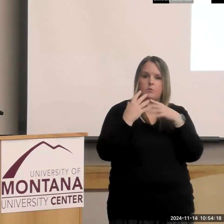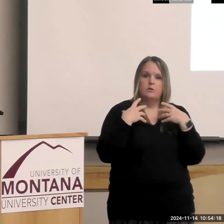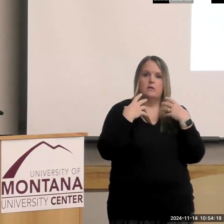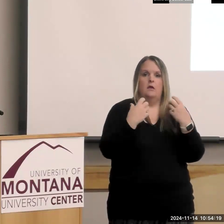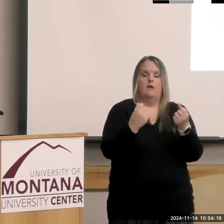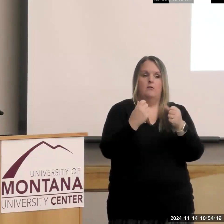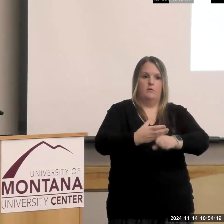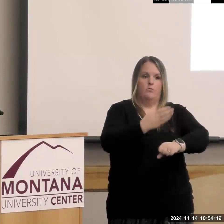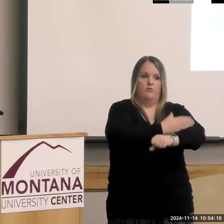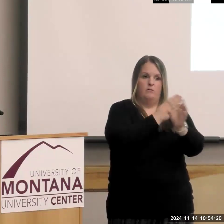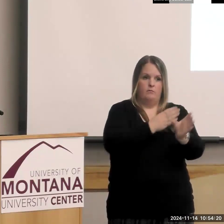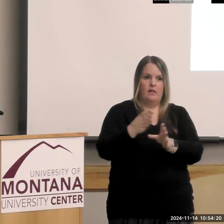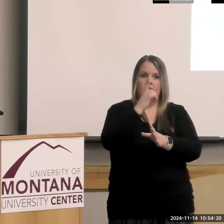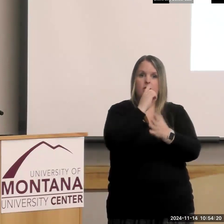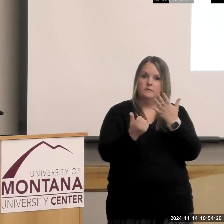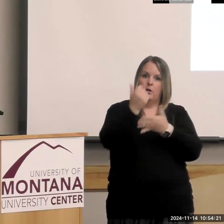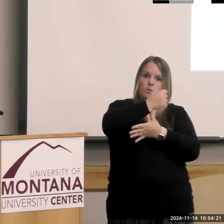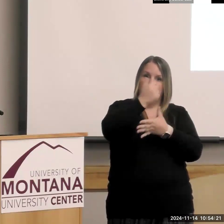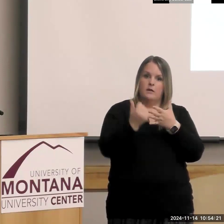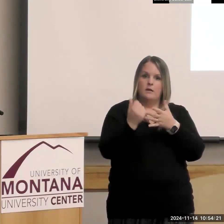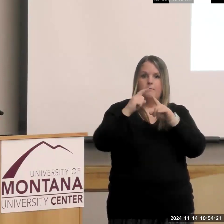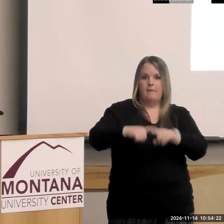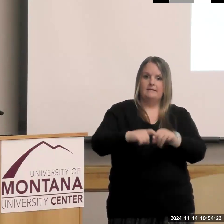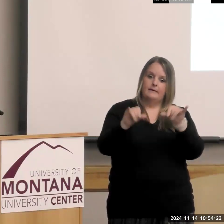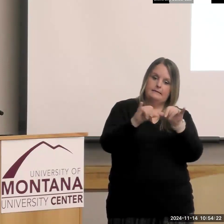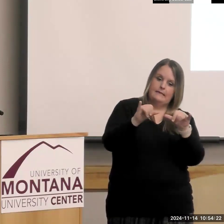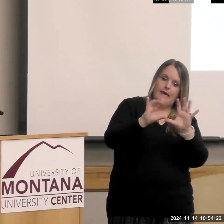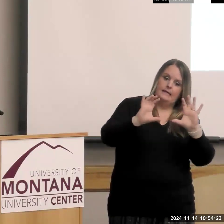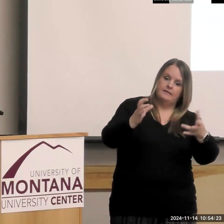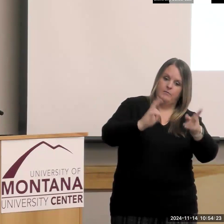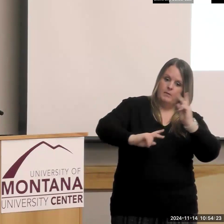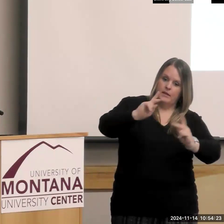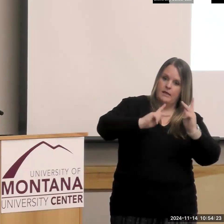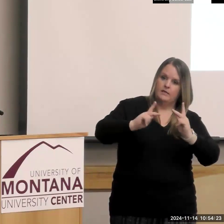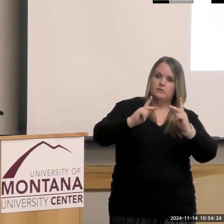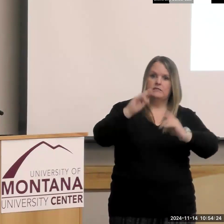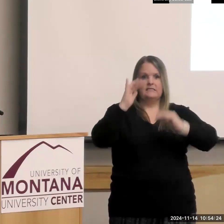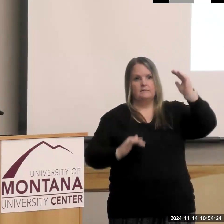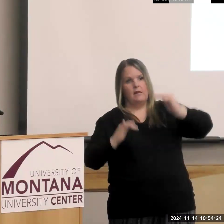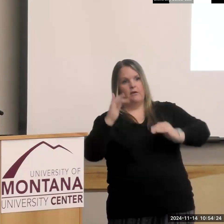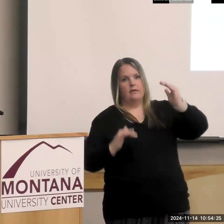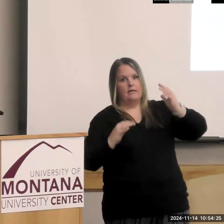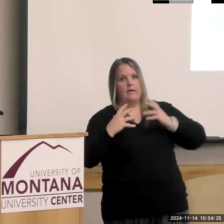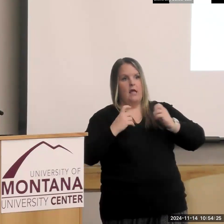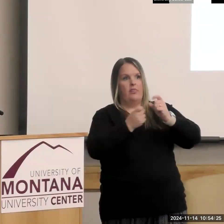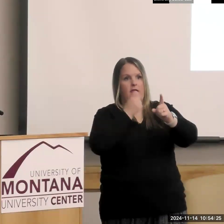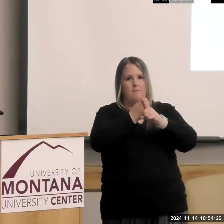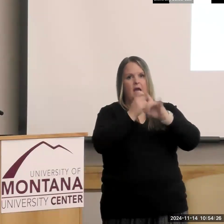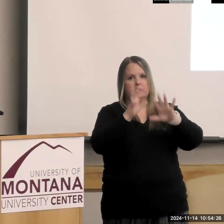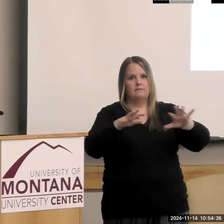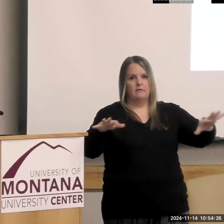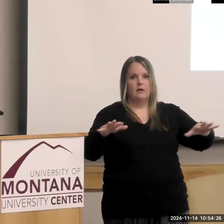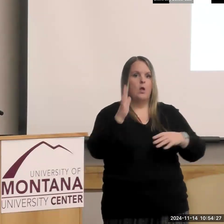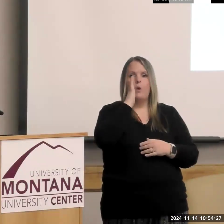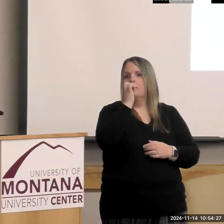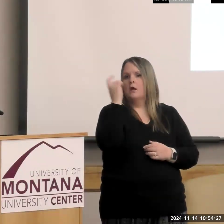There are priorities. They are based on size of population, size of disparity, health impact related to that disparity, and so forth. It will not